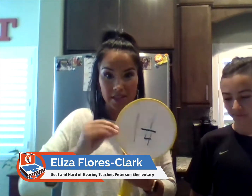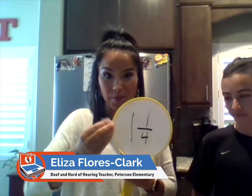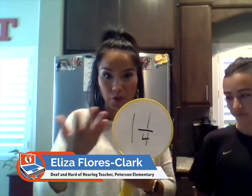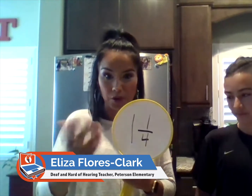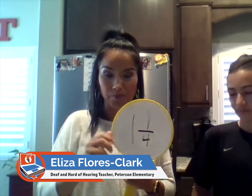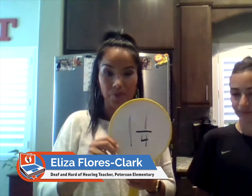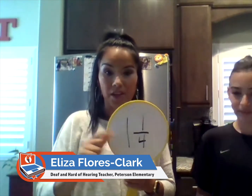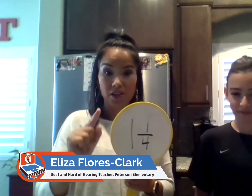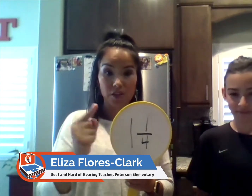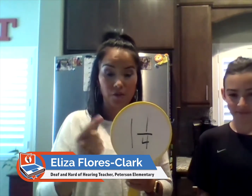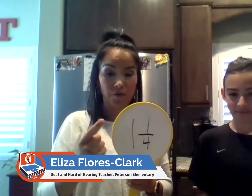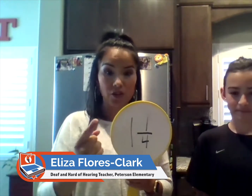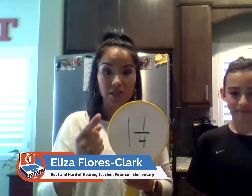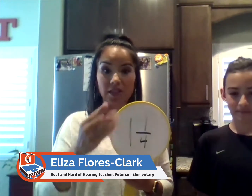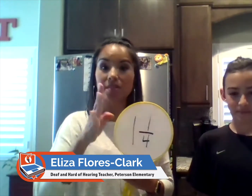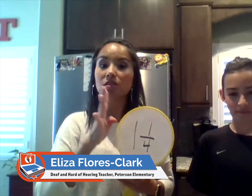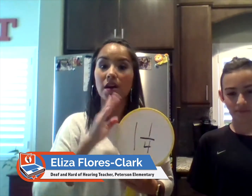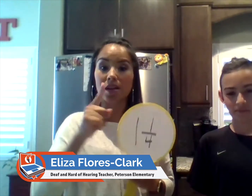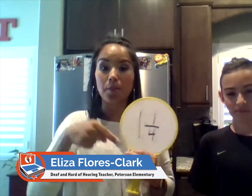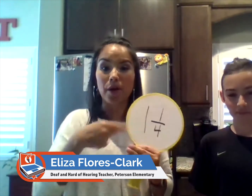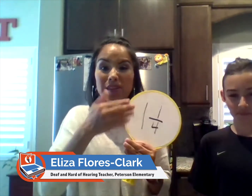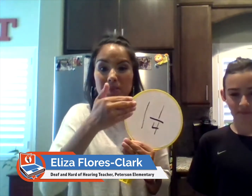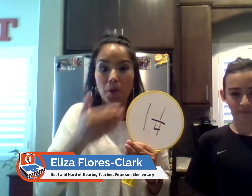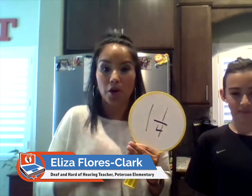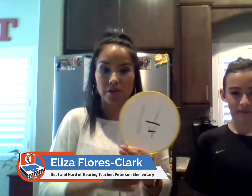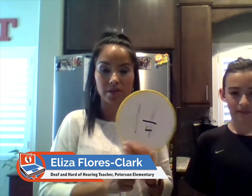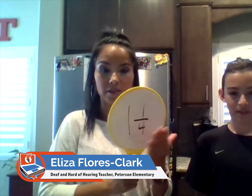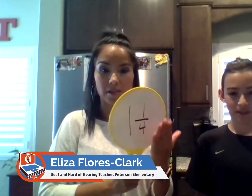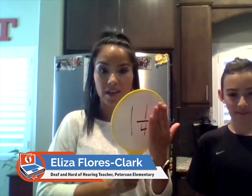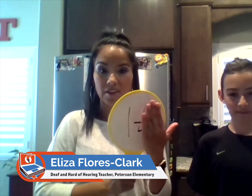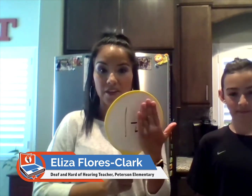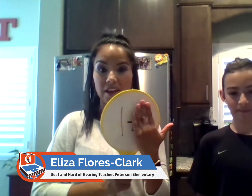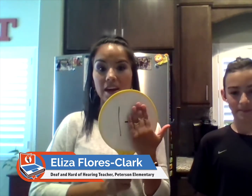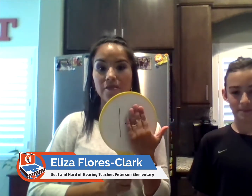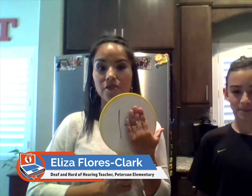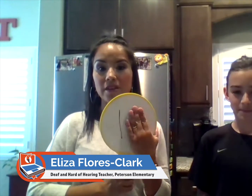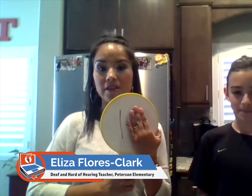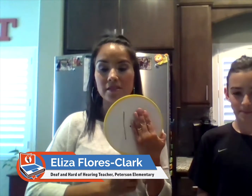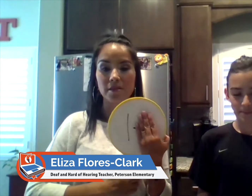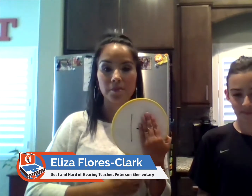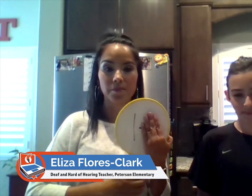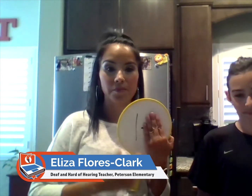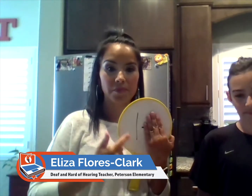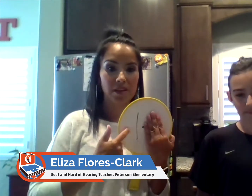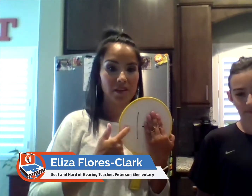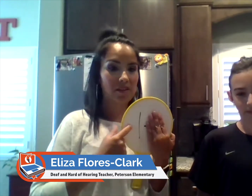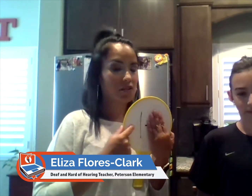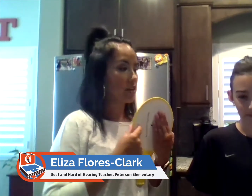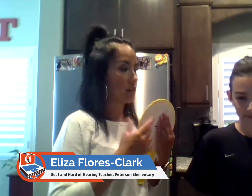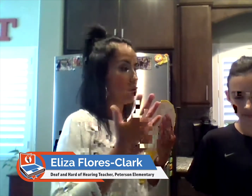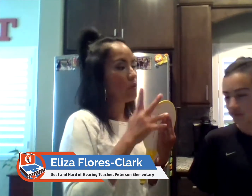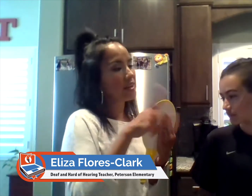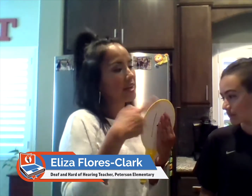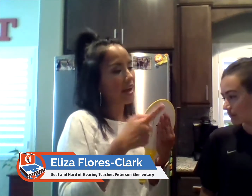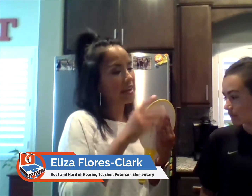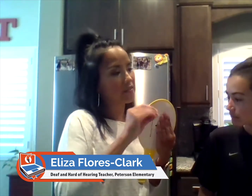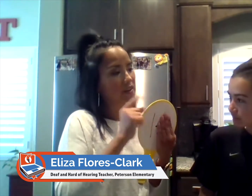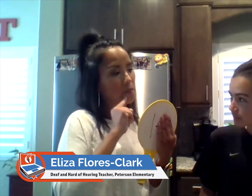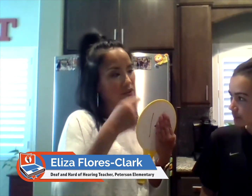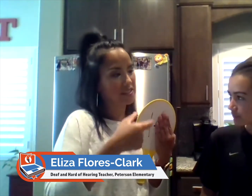number? So first, let's talk about its parts. If I cover this, Jaden, what kind of number is